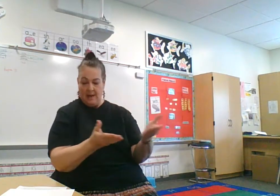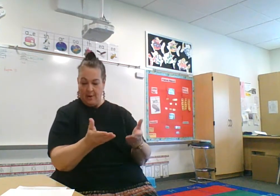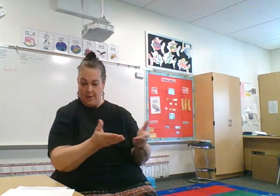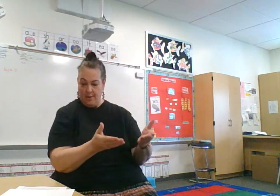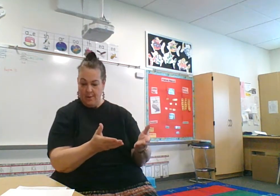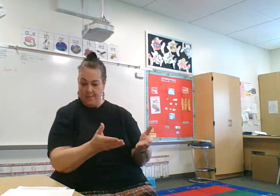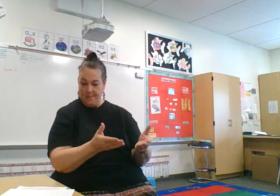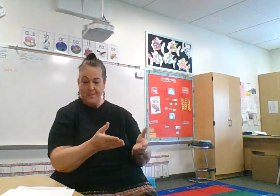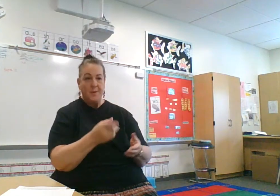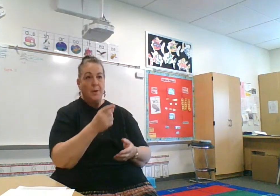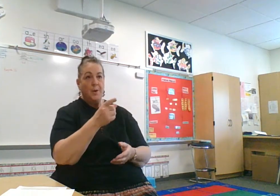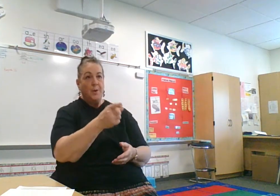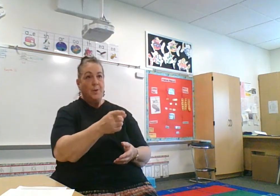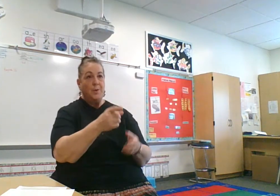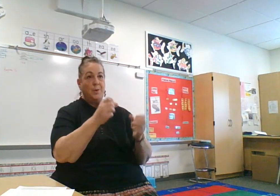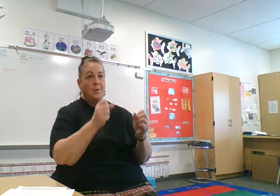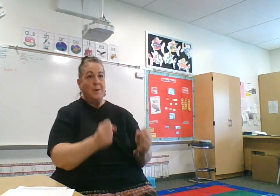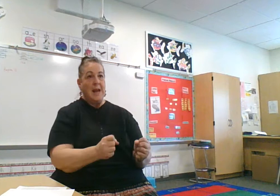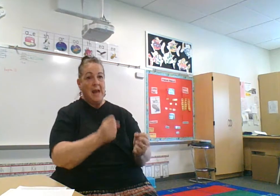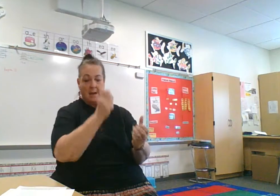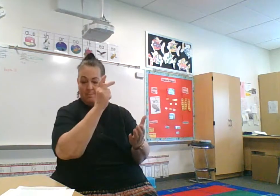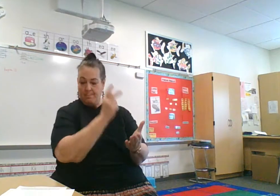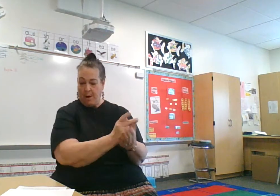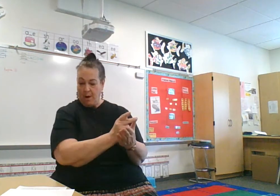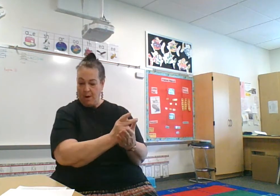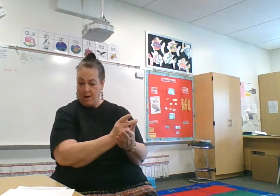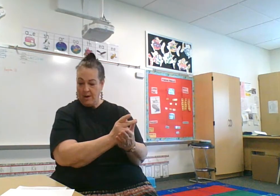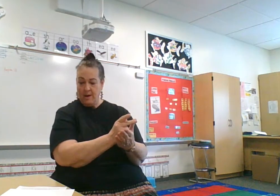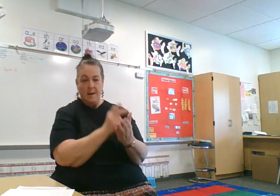here, you can park